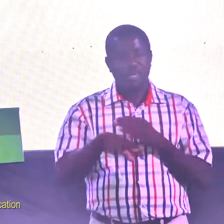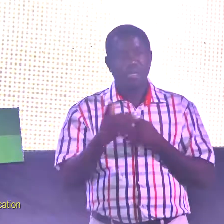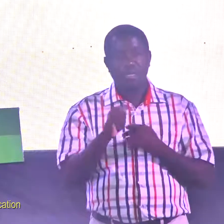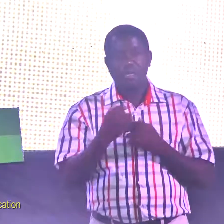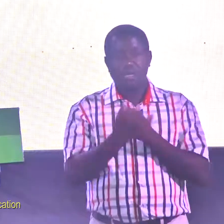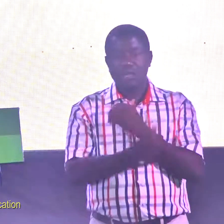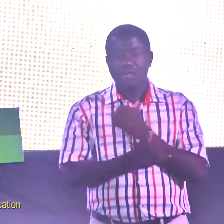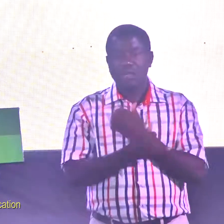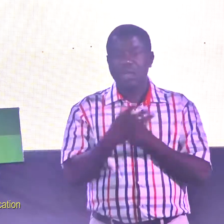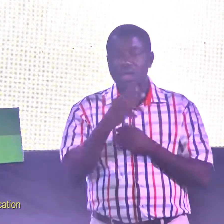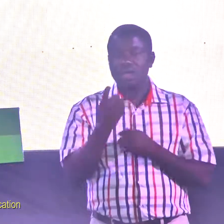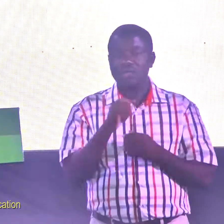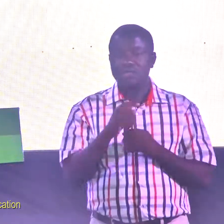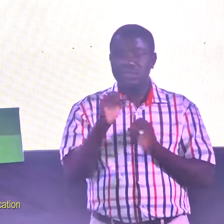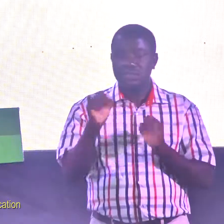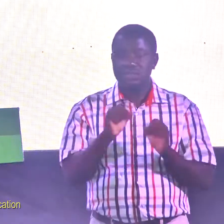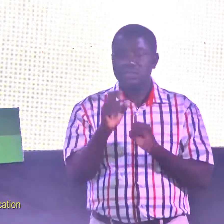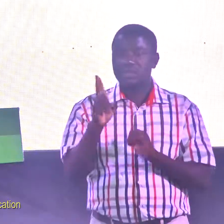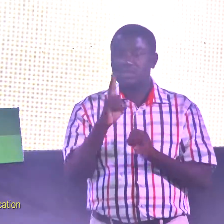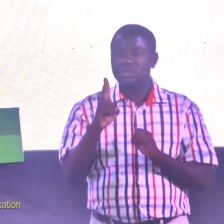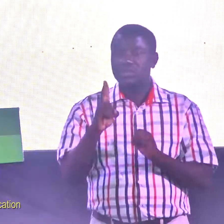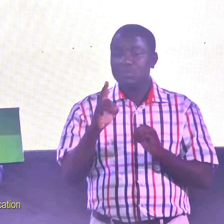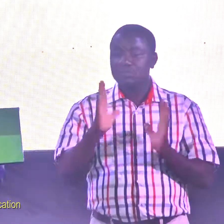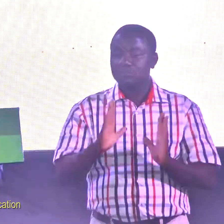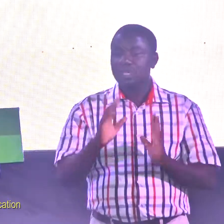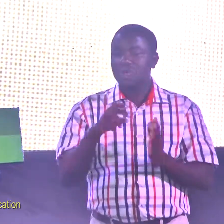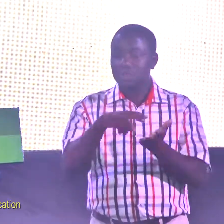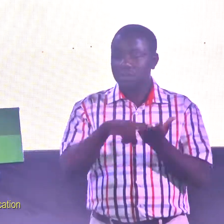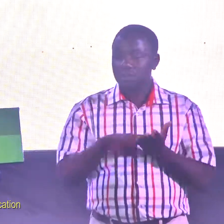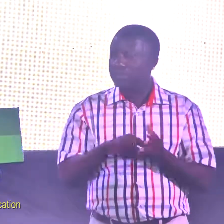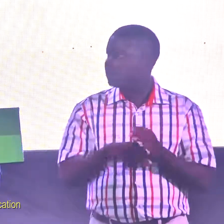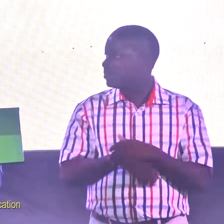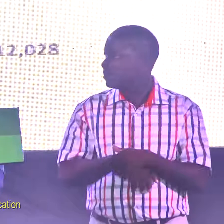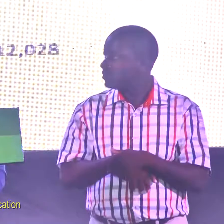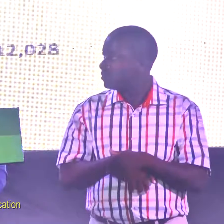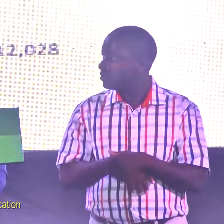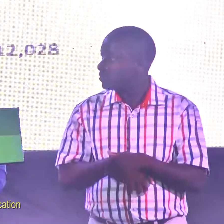in a country, and also the system user requirements.